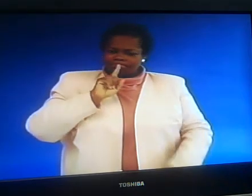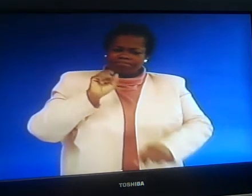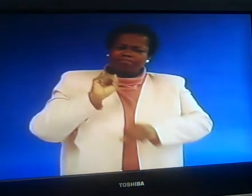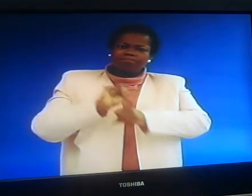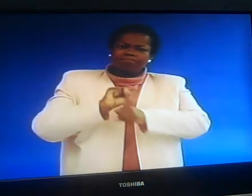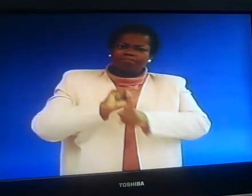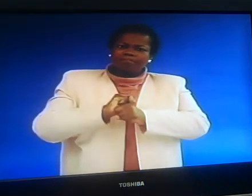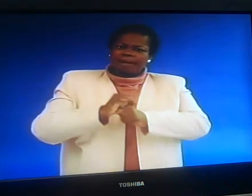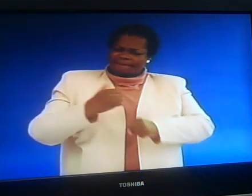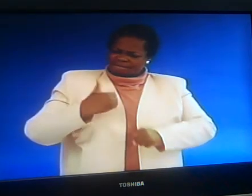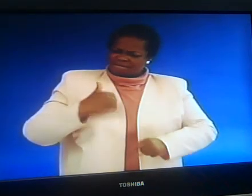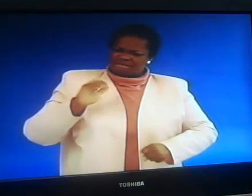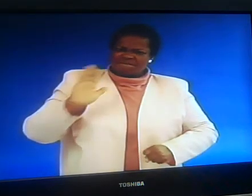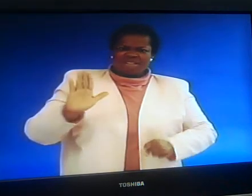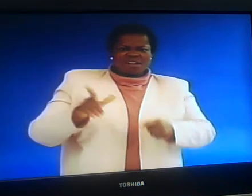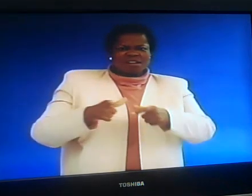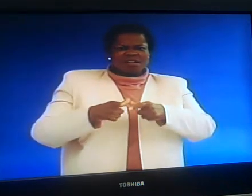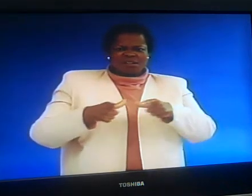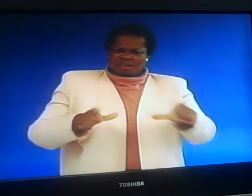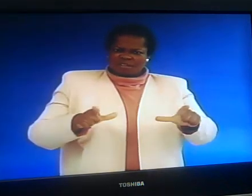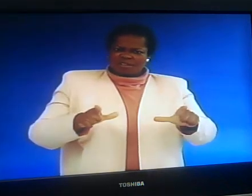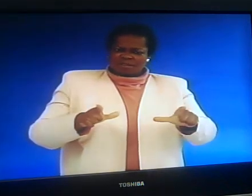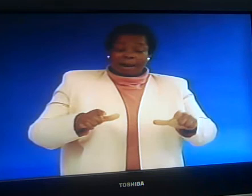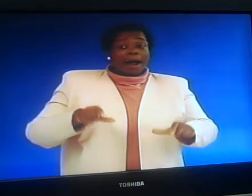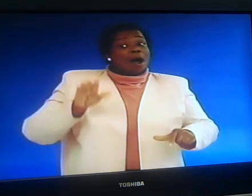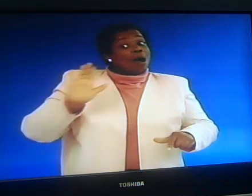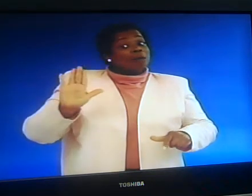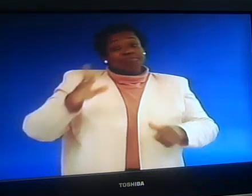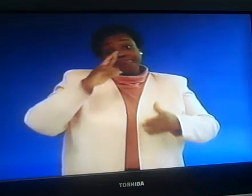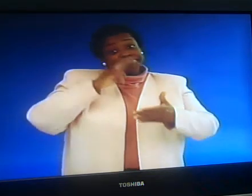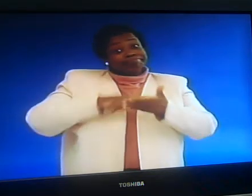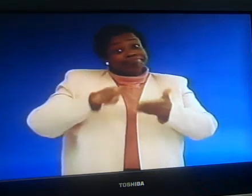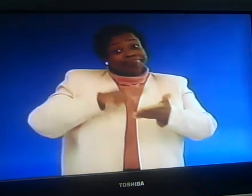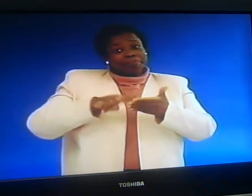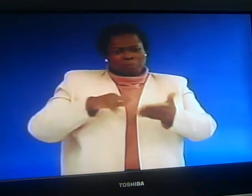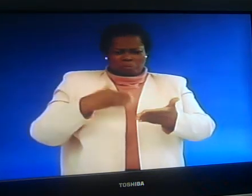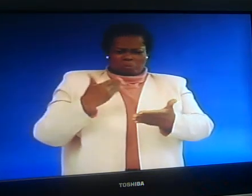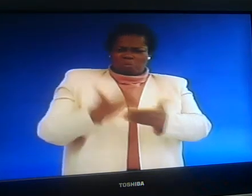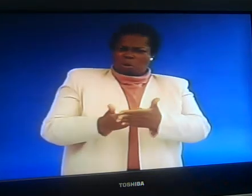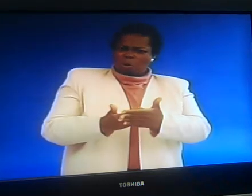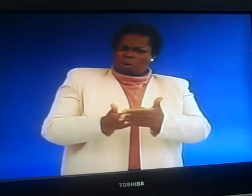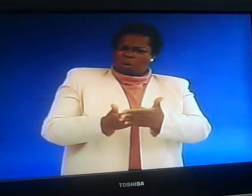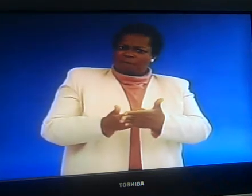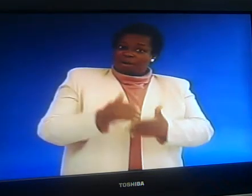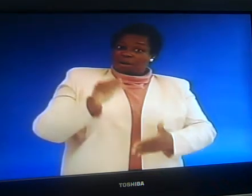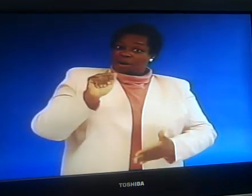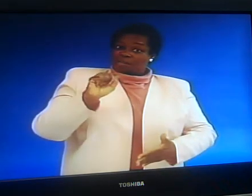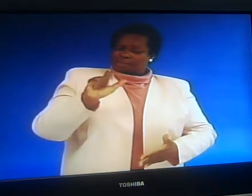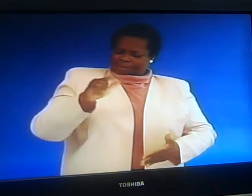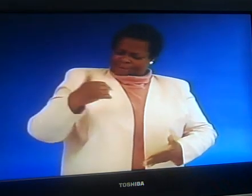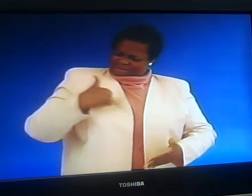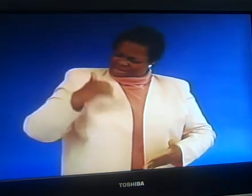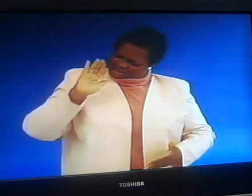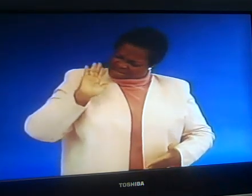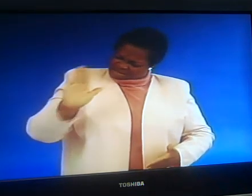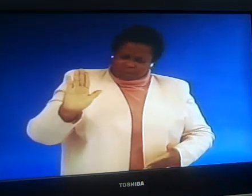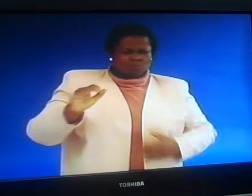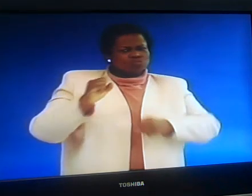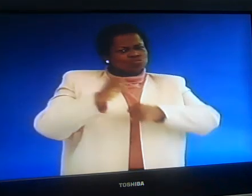he realized that deaf workers were using a language, so he researched it,